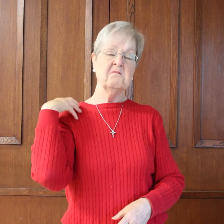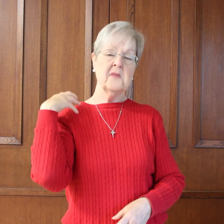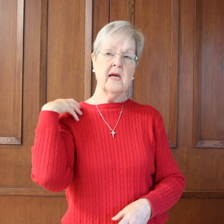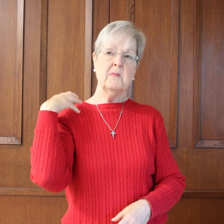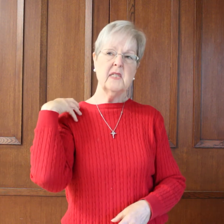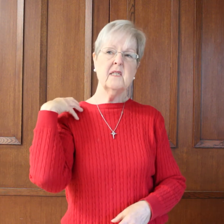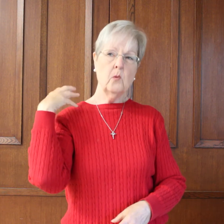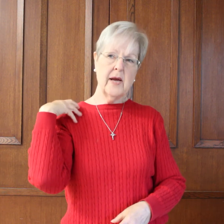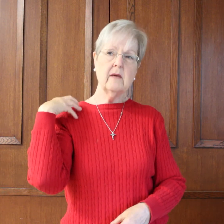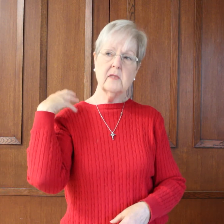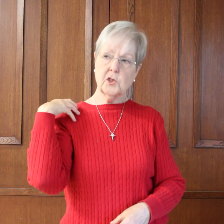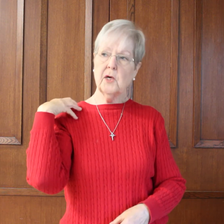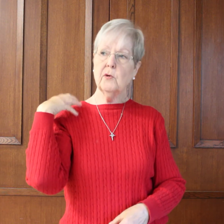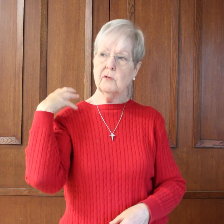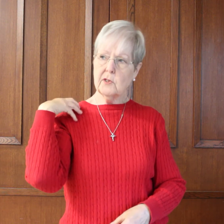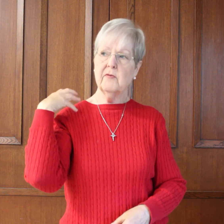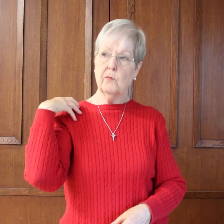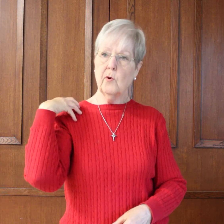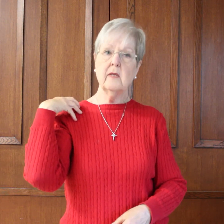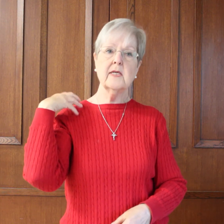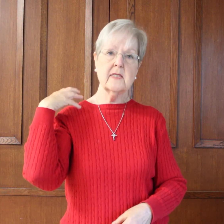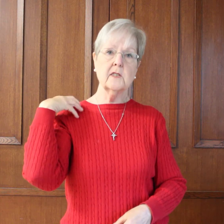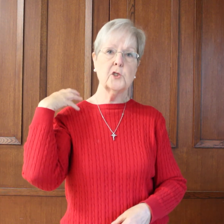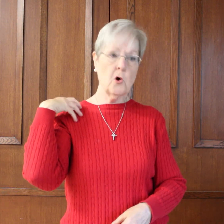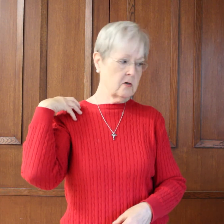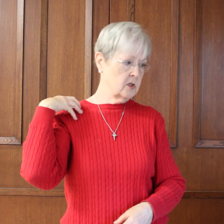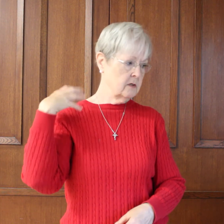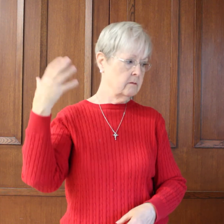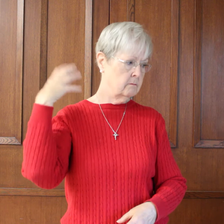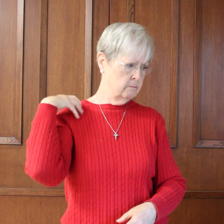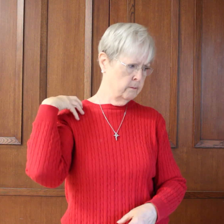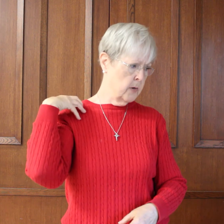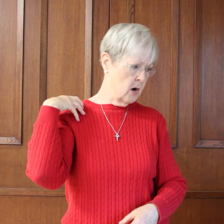Kind of means the weight on the shoulders of the one that's in charge. Boss.